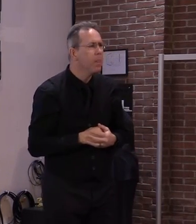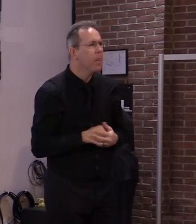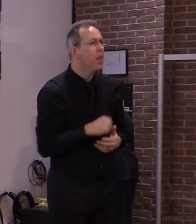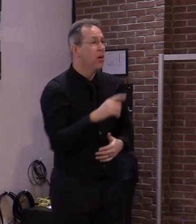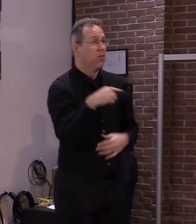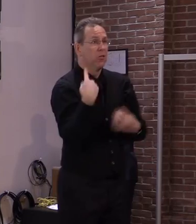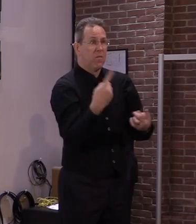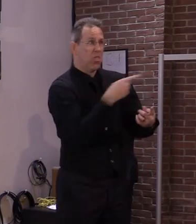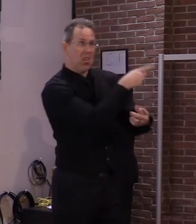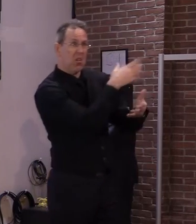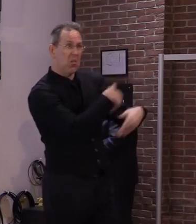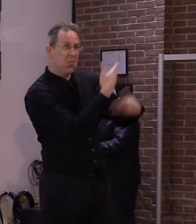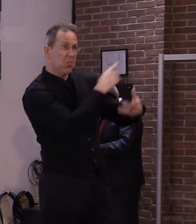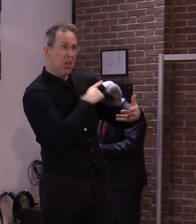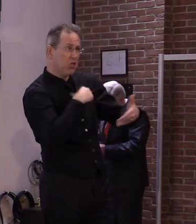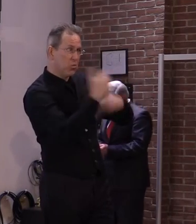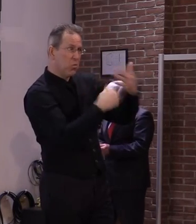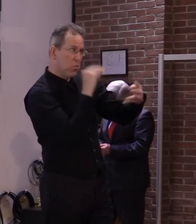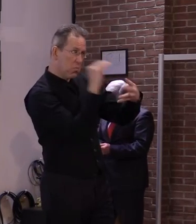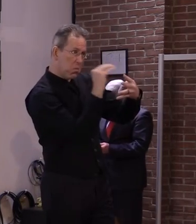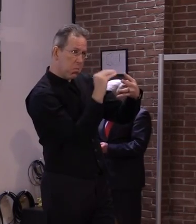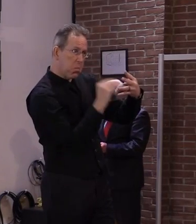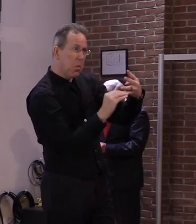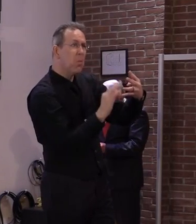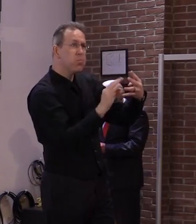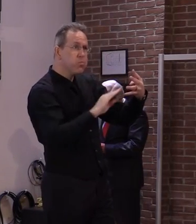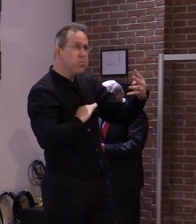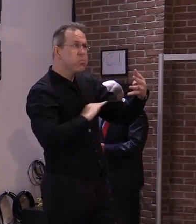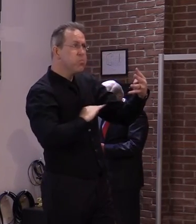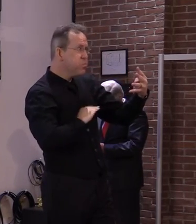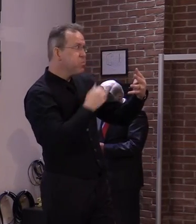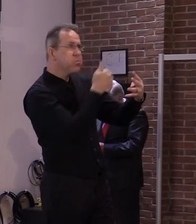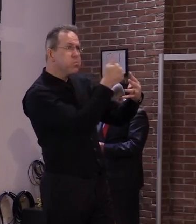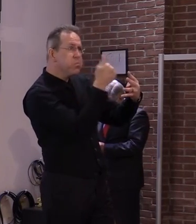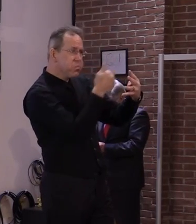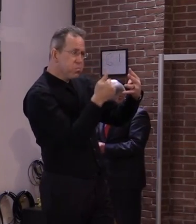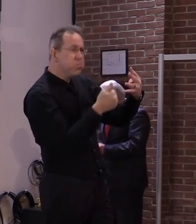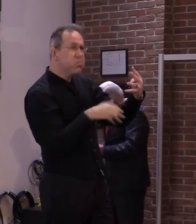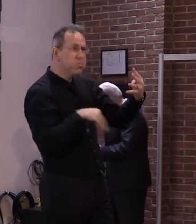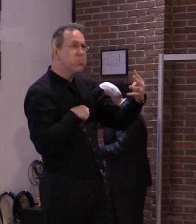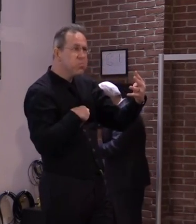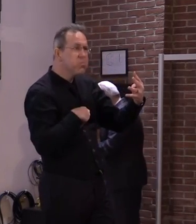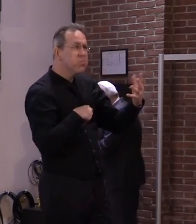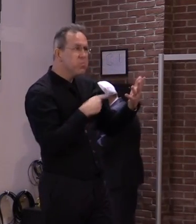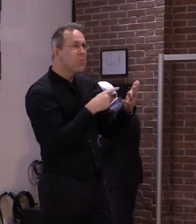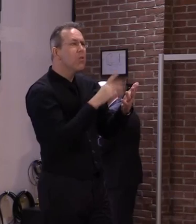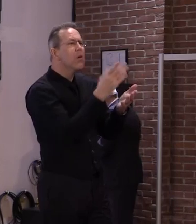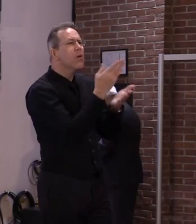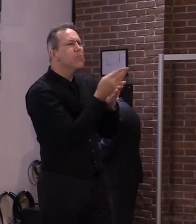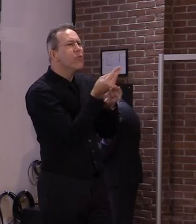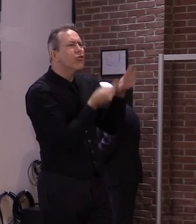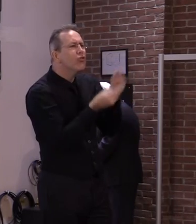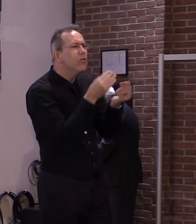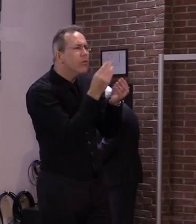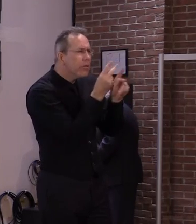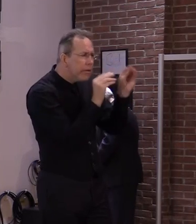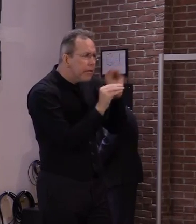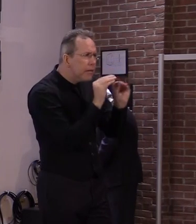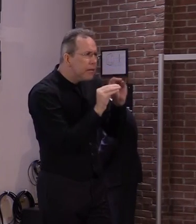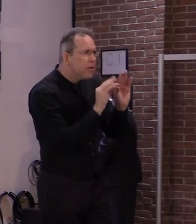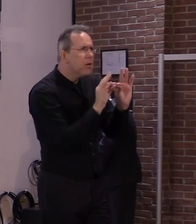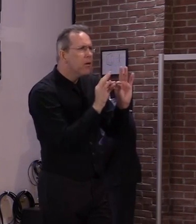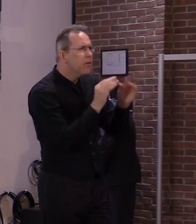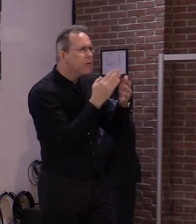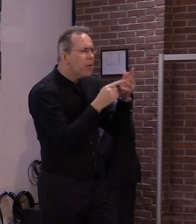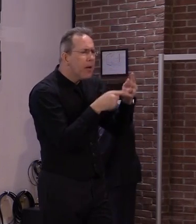in our budget or whether it be in the Budget Adjustment Act, that they didn't move forward with. Take, for instance, the $10 million that we had in the